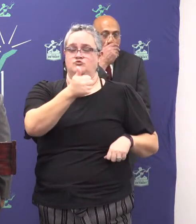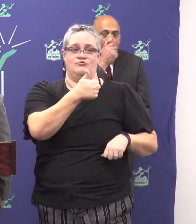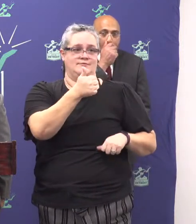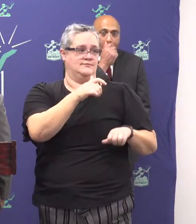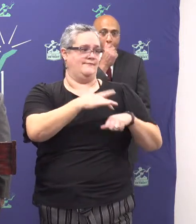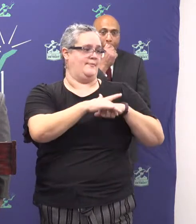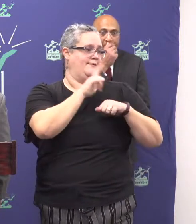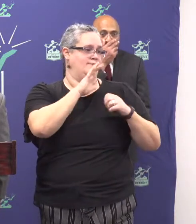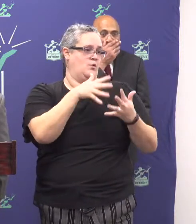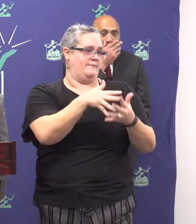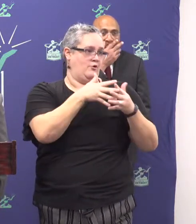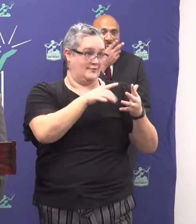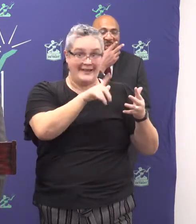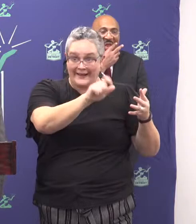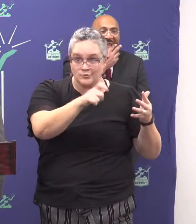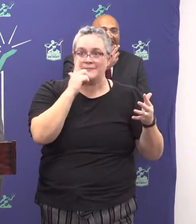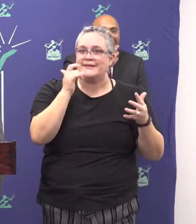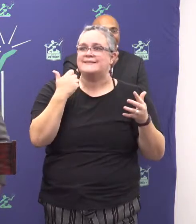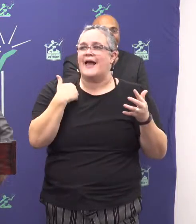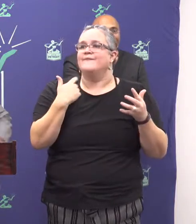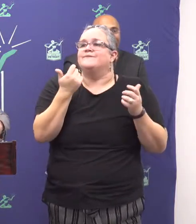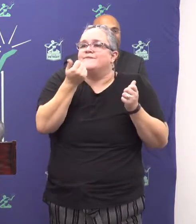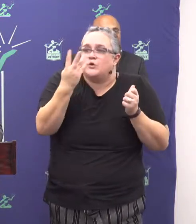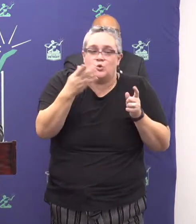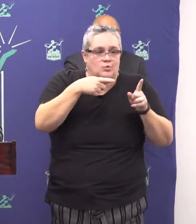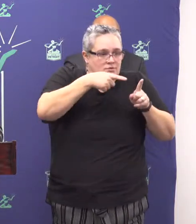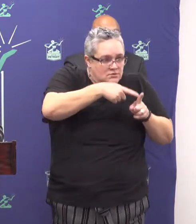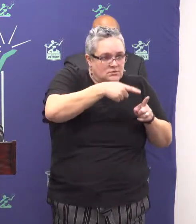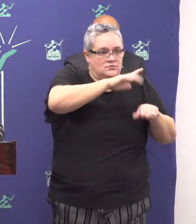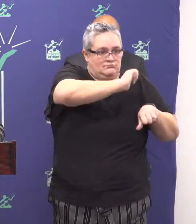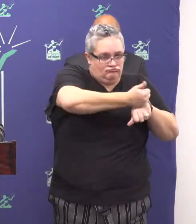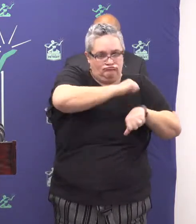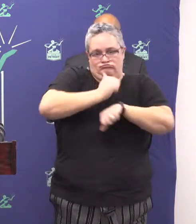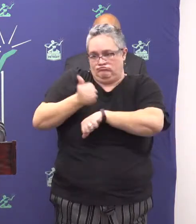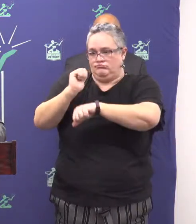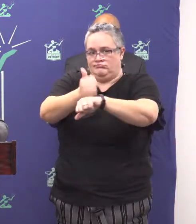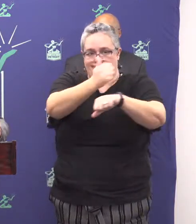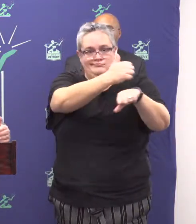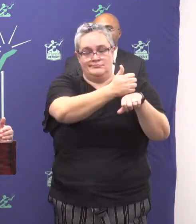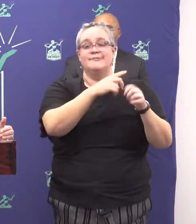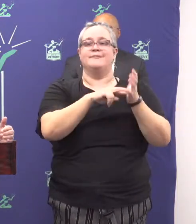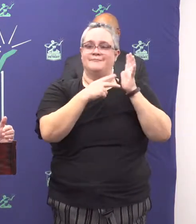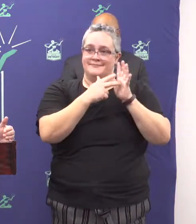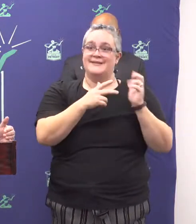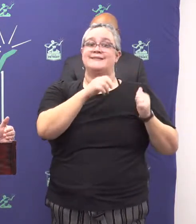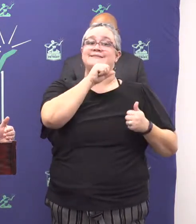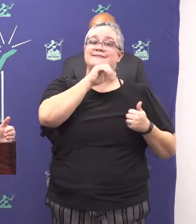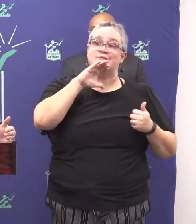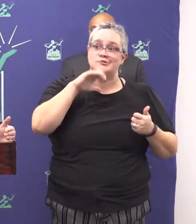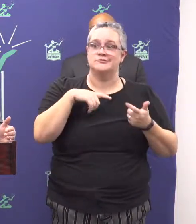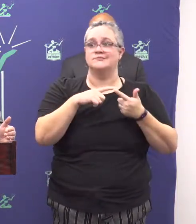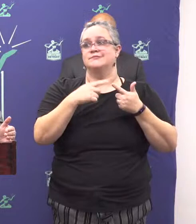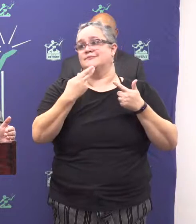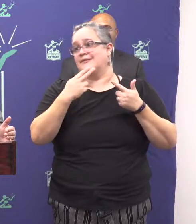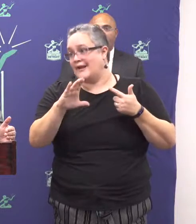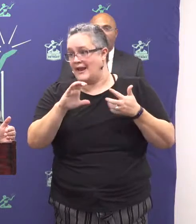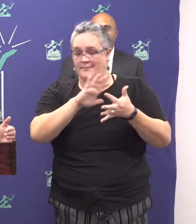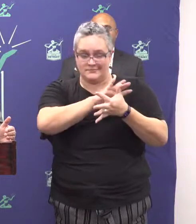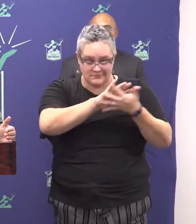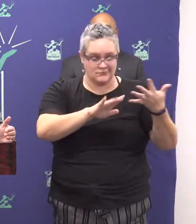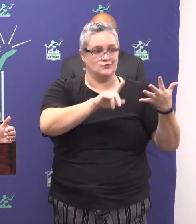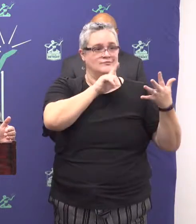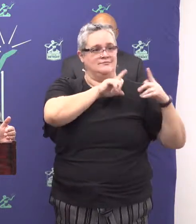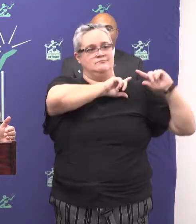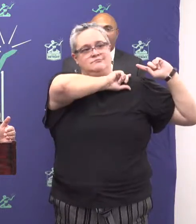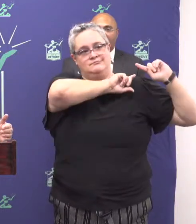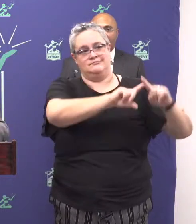America. They have to, because they have so few main lines that the seniors and handicapped really rely